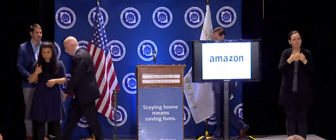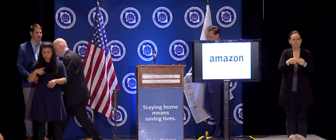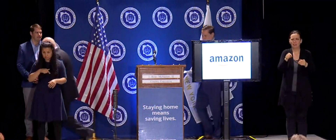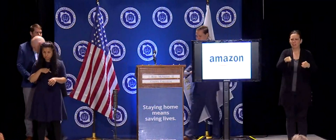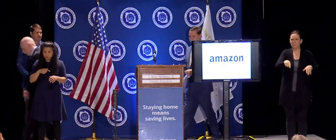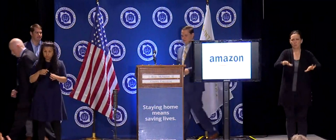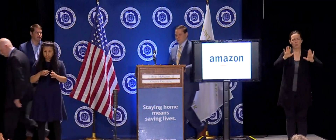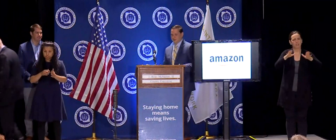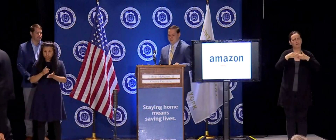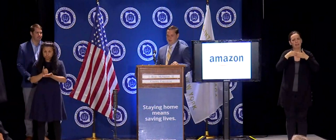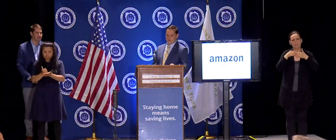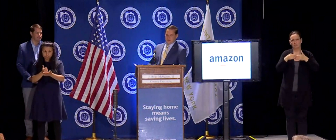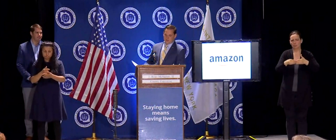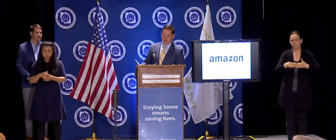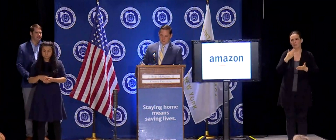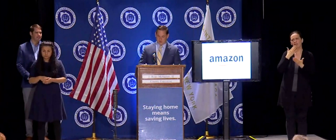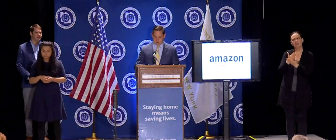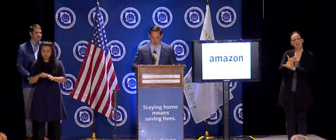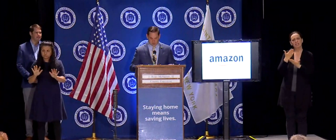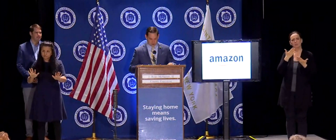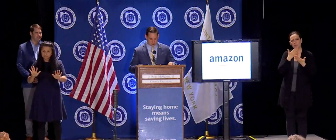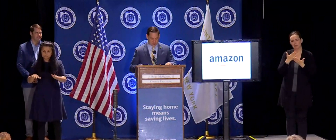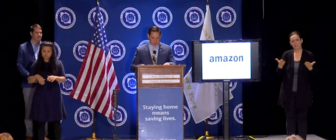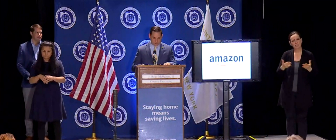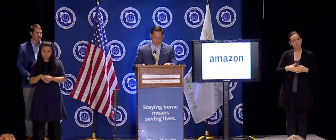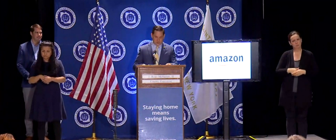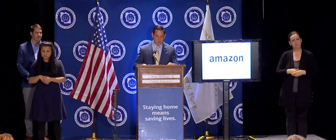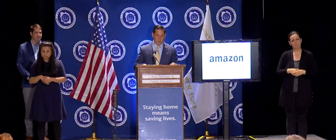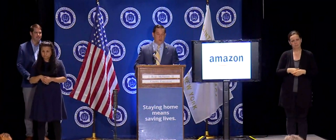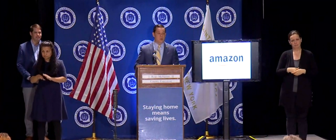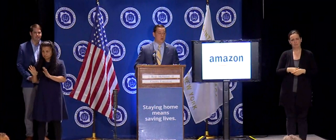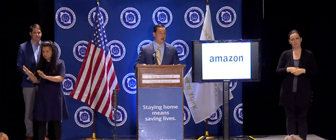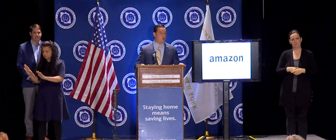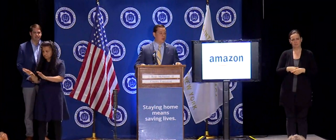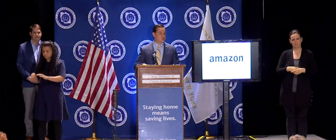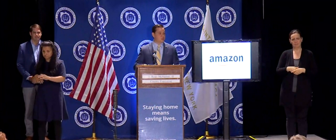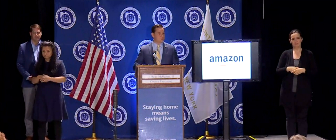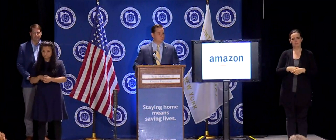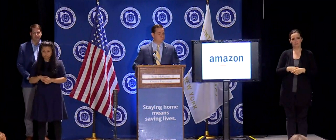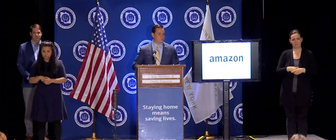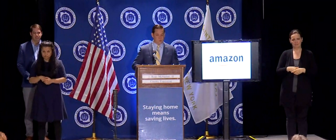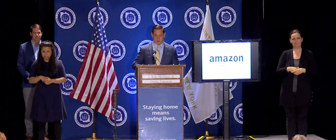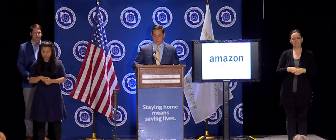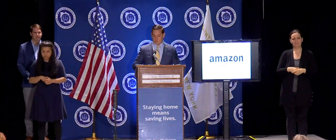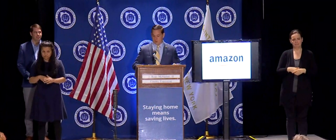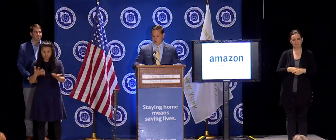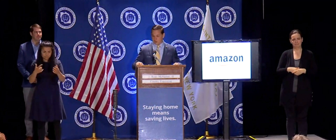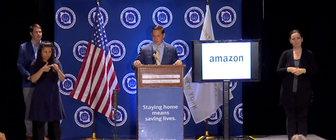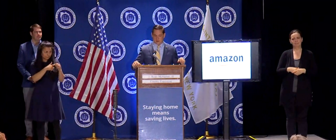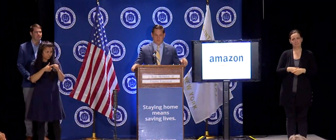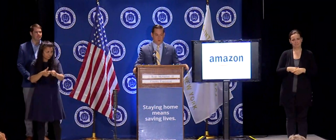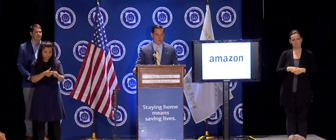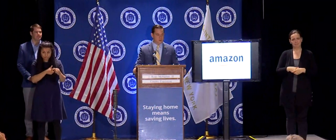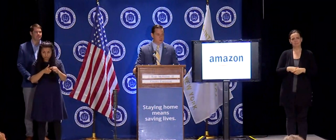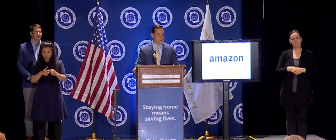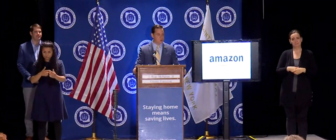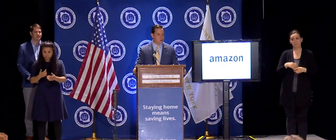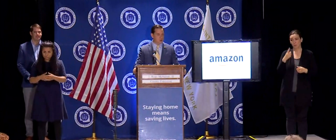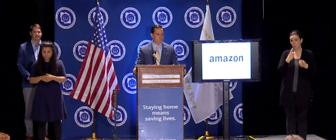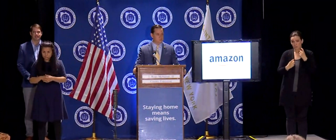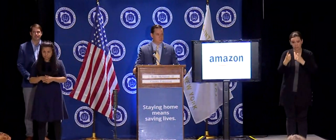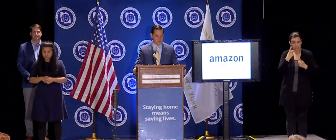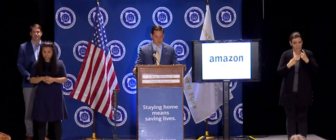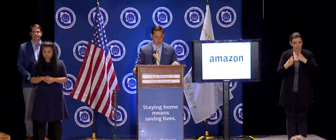Thanks, Councillor. Councillor Pat Hogan, Chairman of the OSIDA Board. Questions? We have a lot of people that can answer different questions,